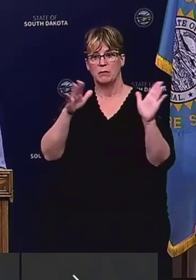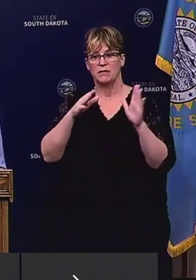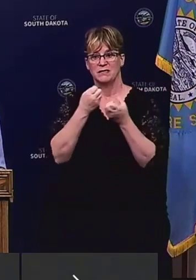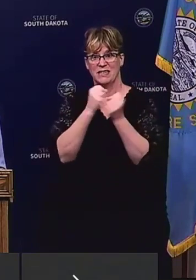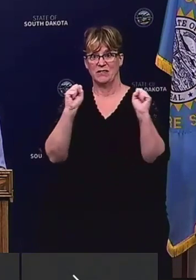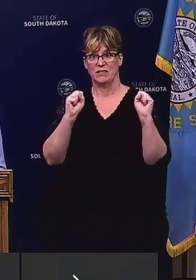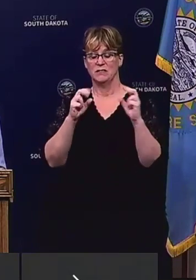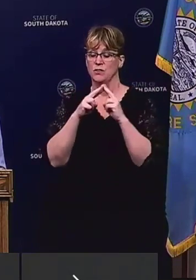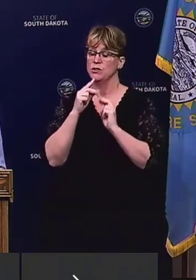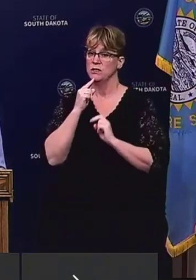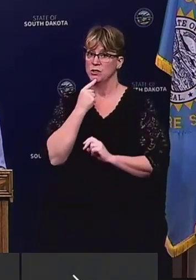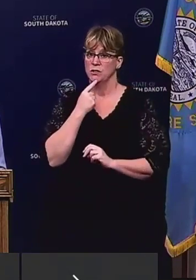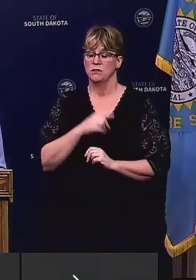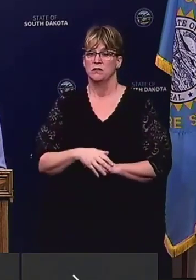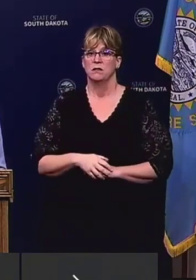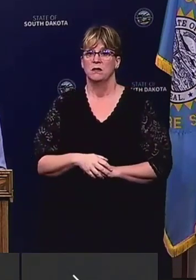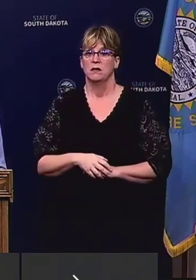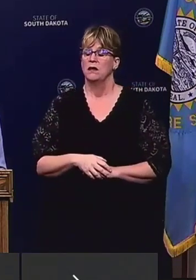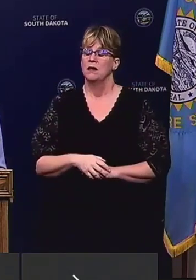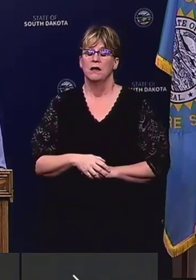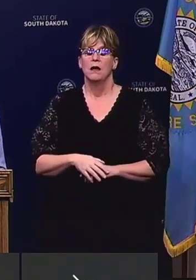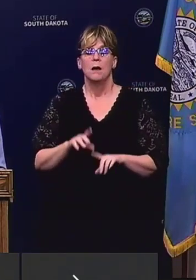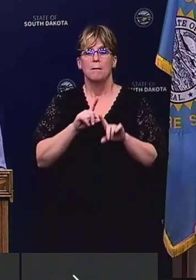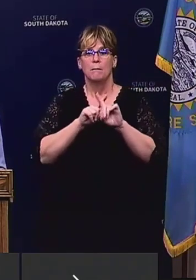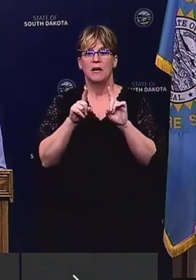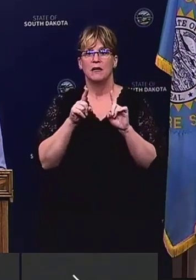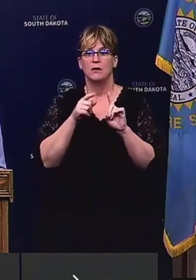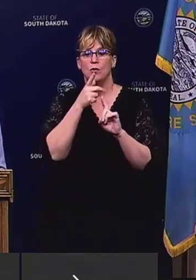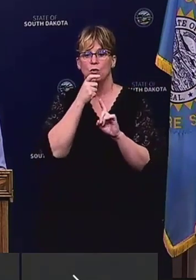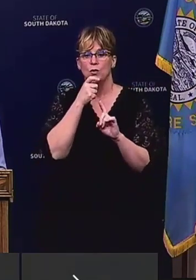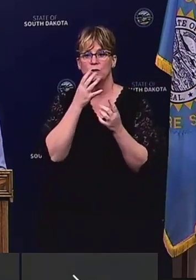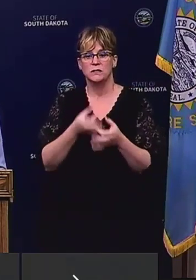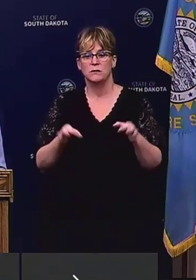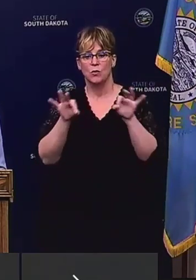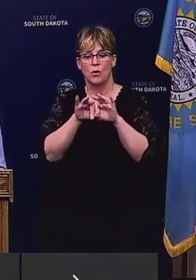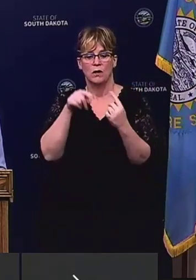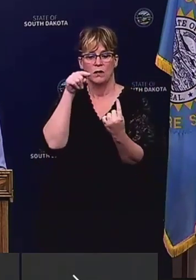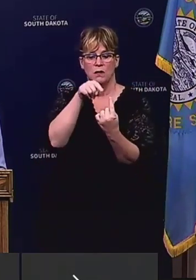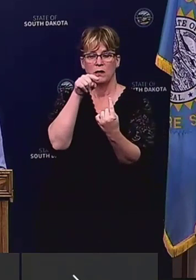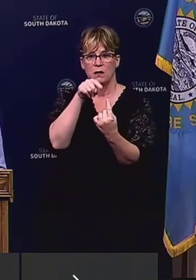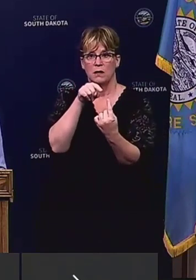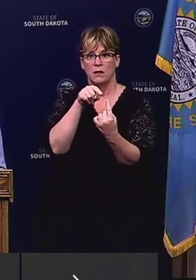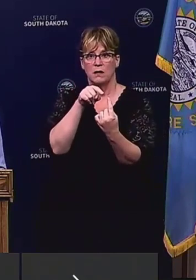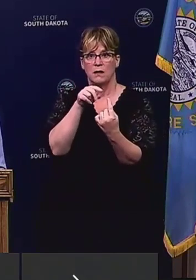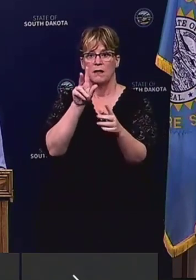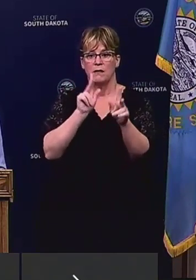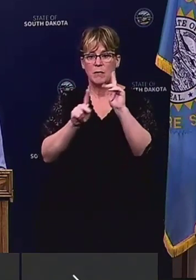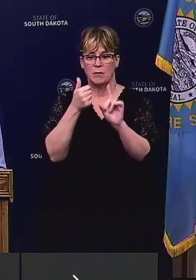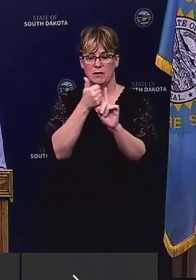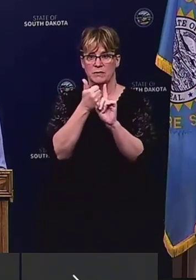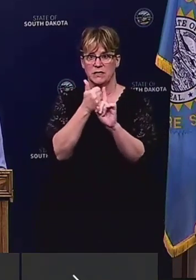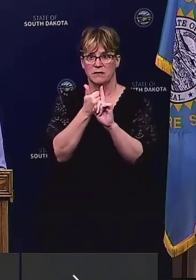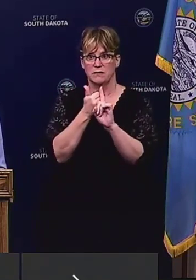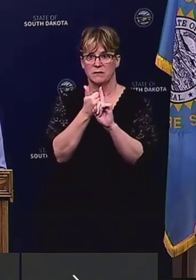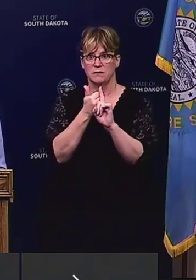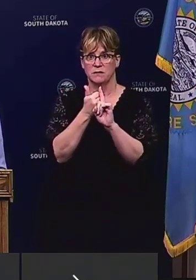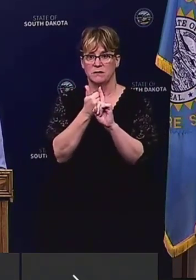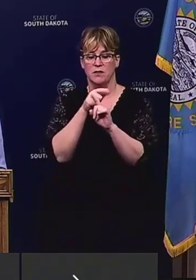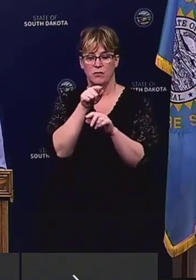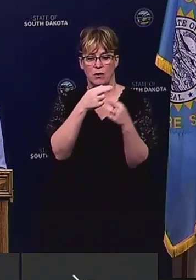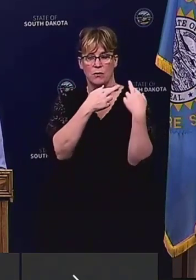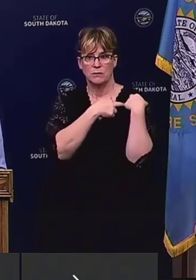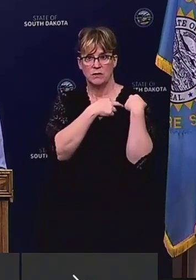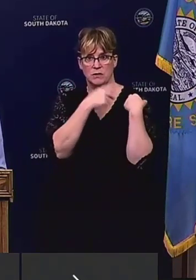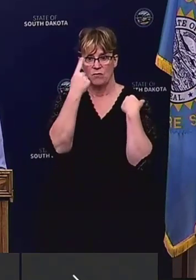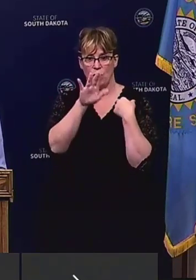very seriously, but that ultimately it is the people themselves that are primarily responsible for their safety. They are